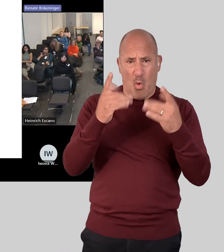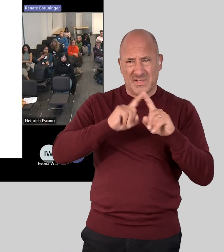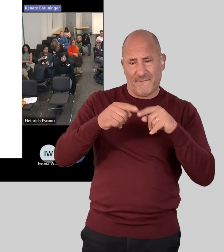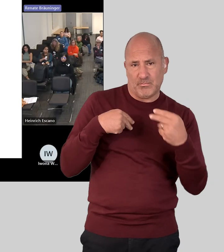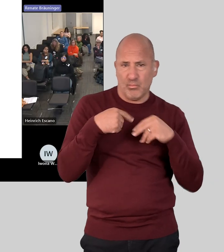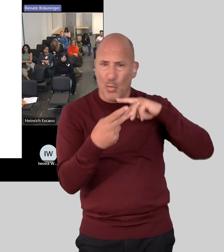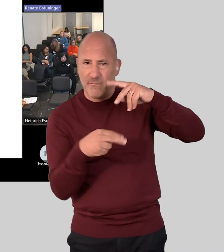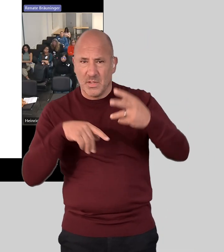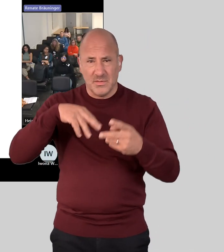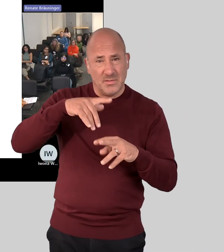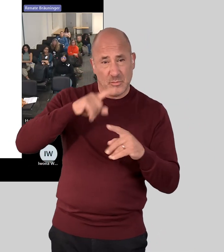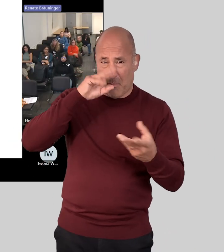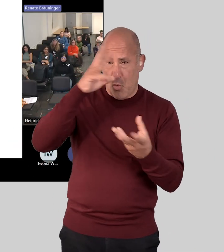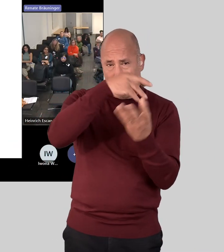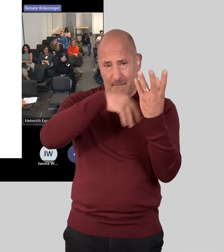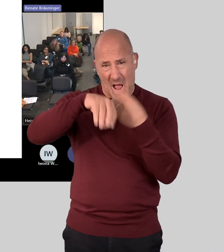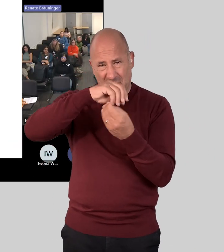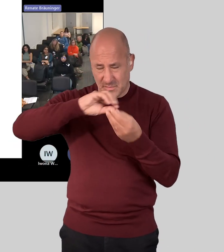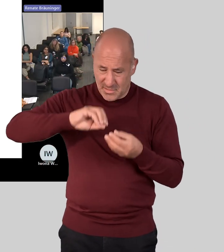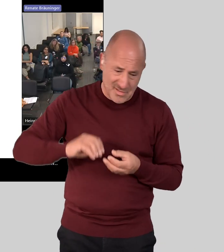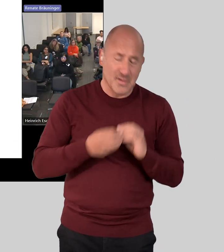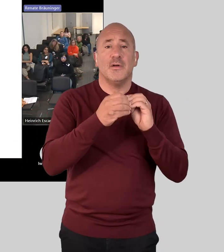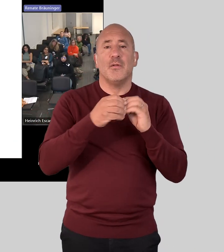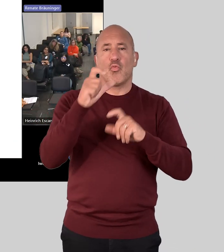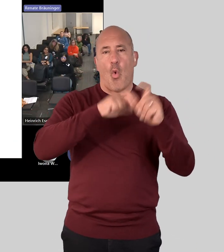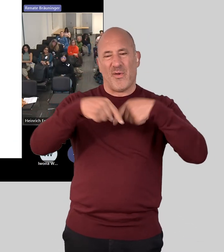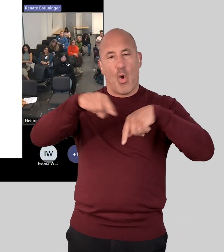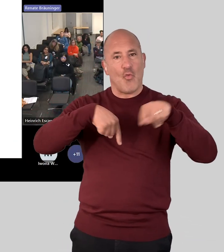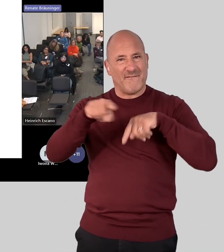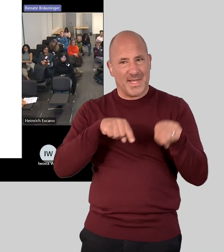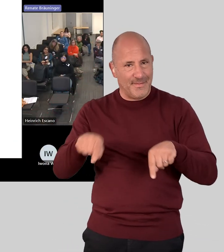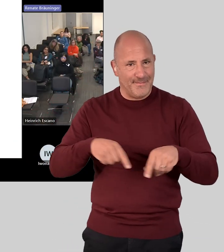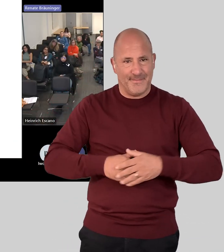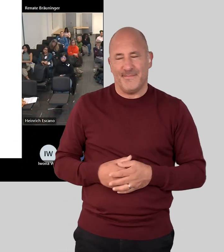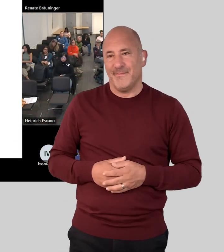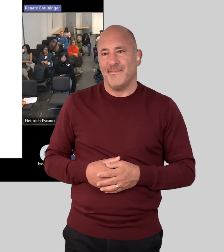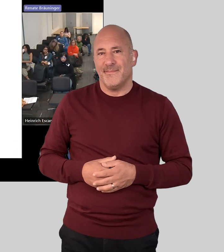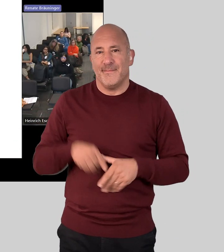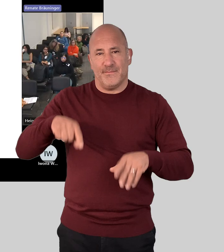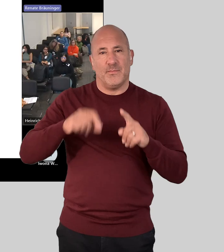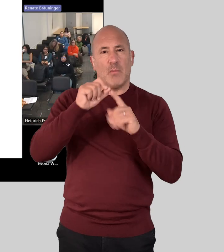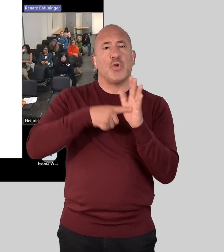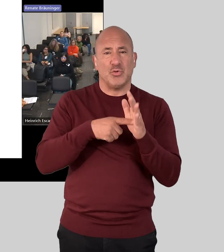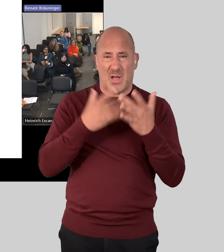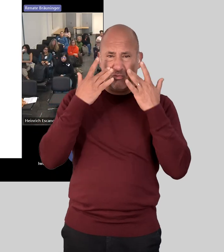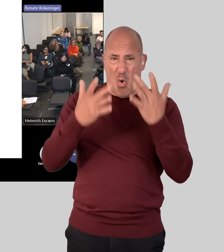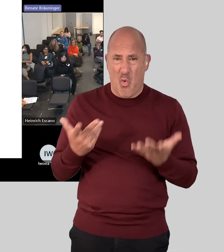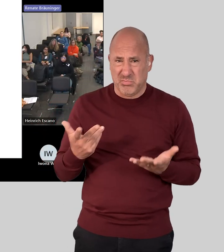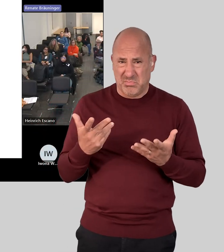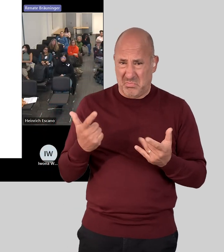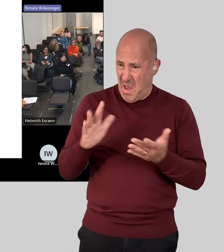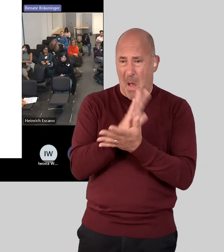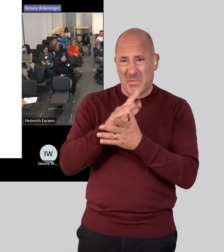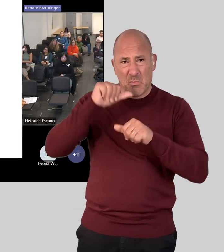movements which can be combined in various ways to constitute the choreography. The project has shown that she